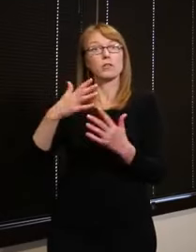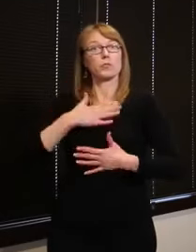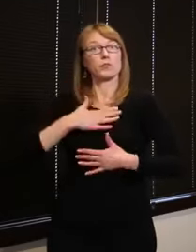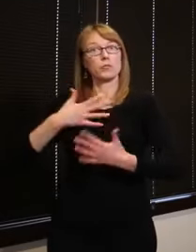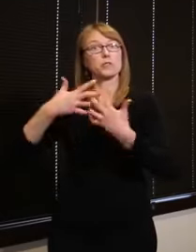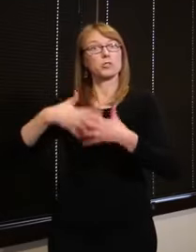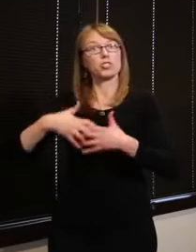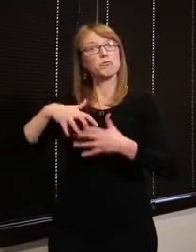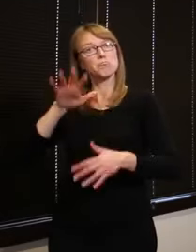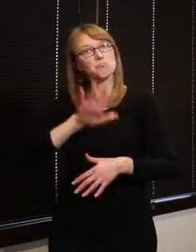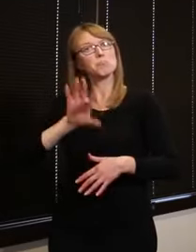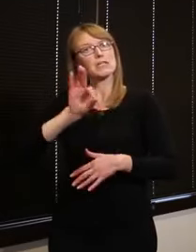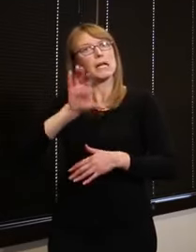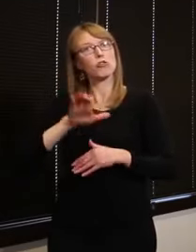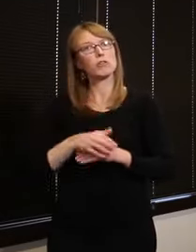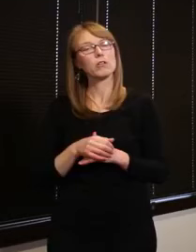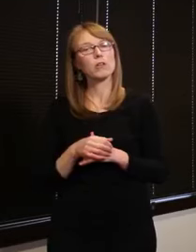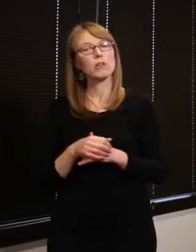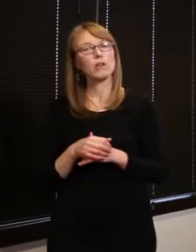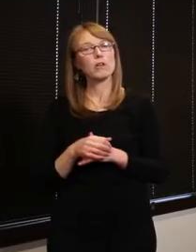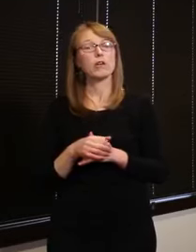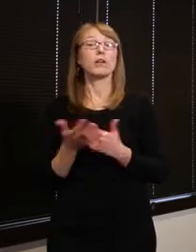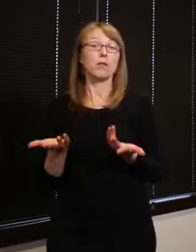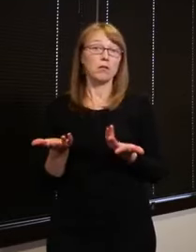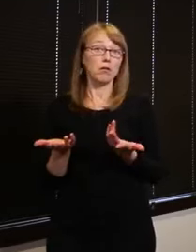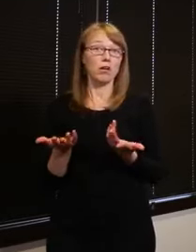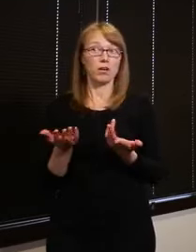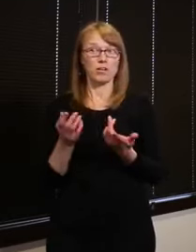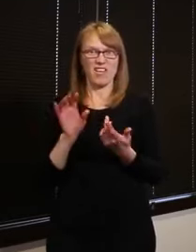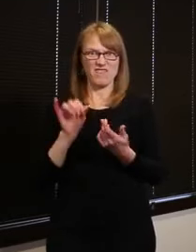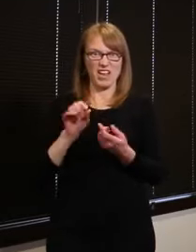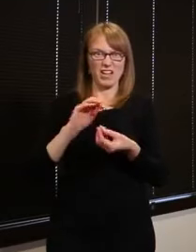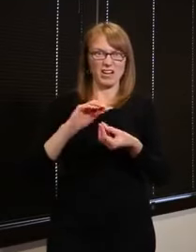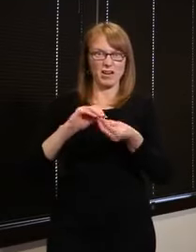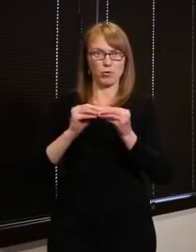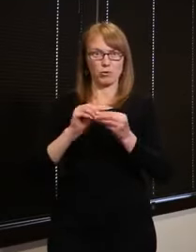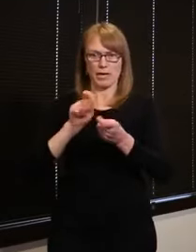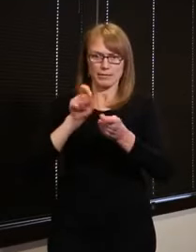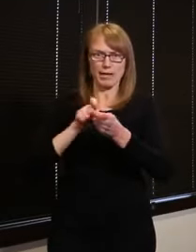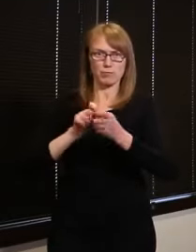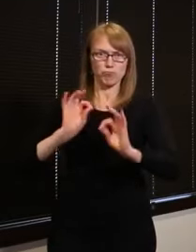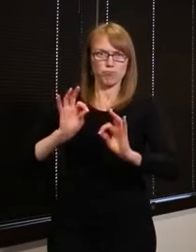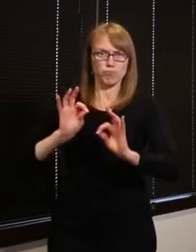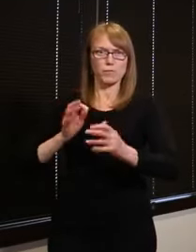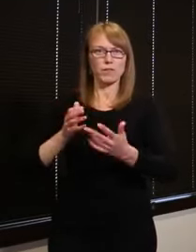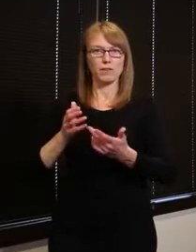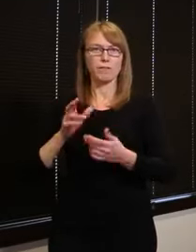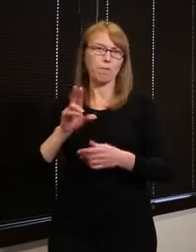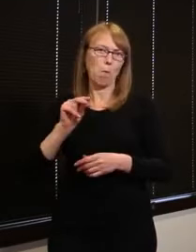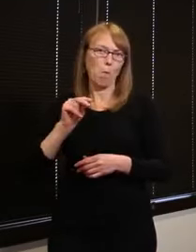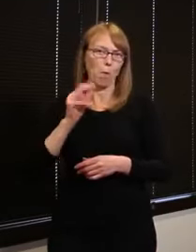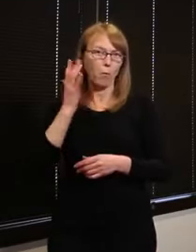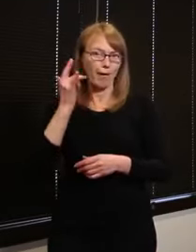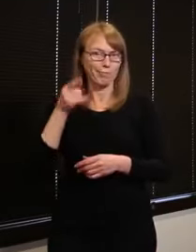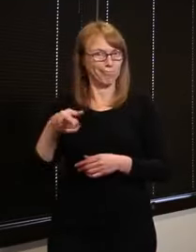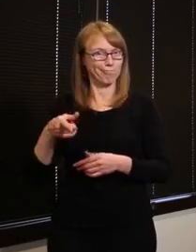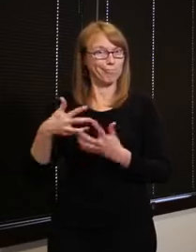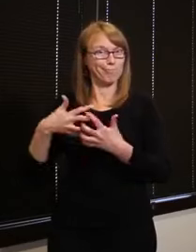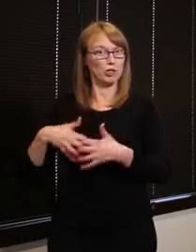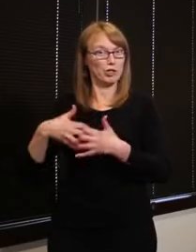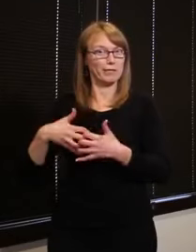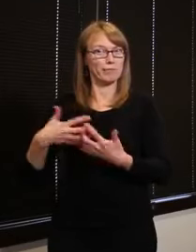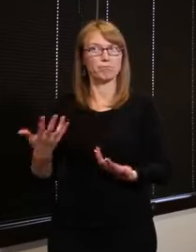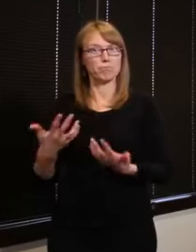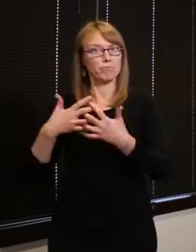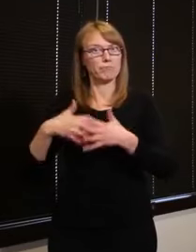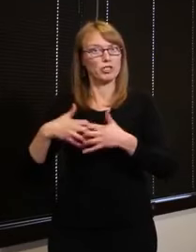is ventilators are machines, and so they require maintenance. Sometimes they break, all of these other things. But in general, we have